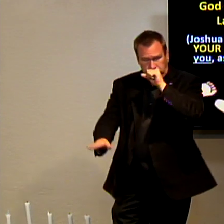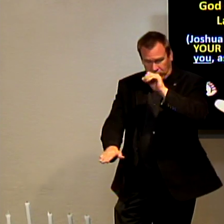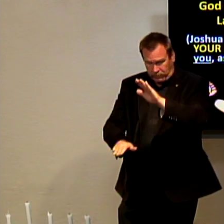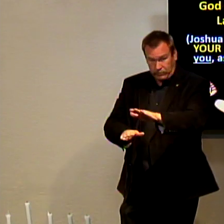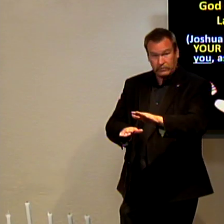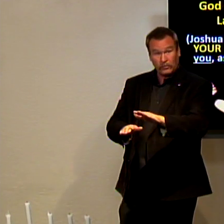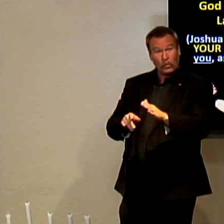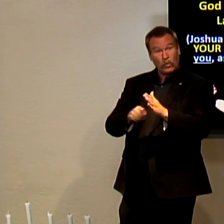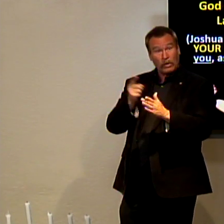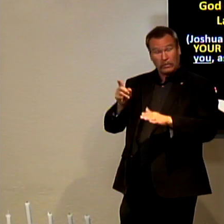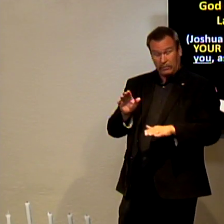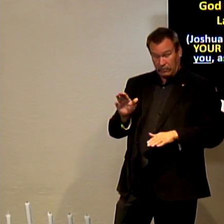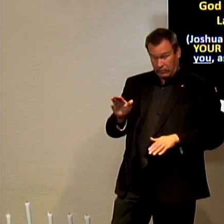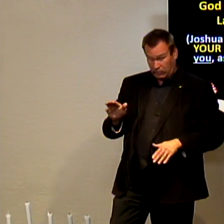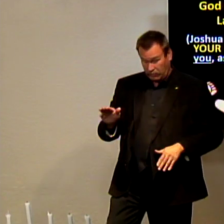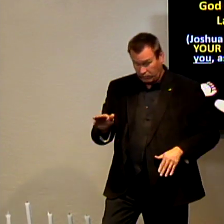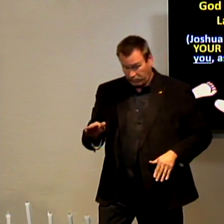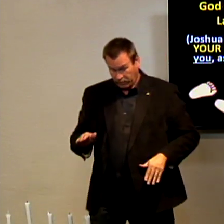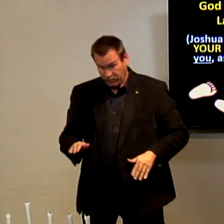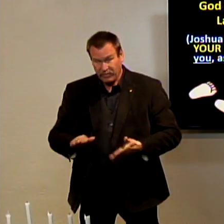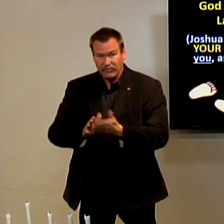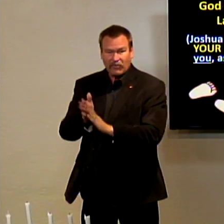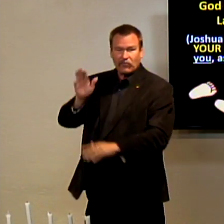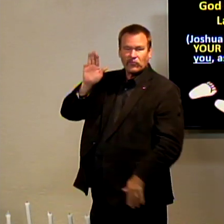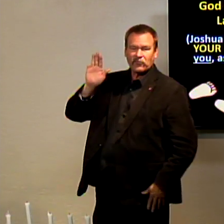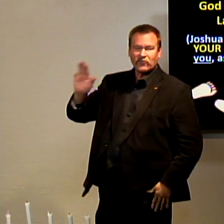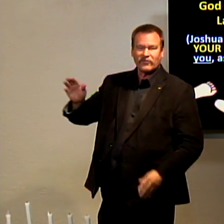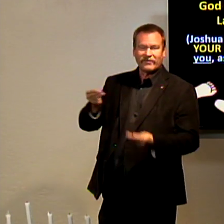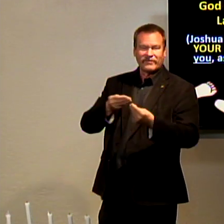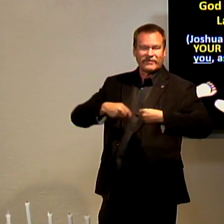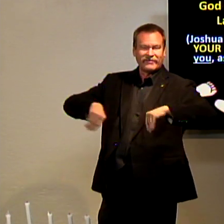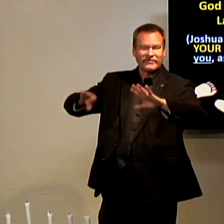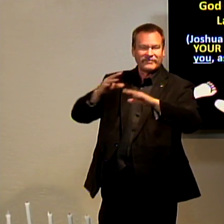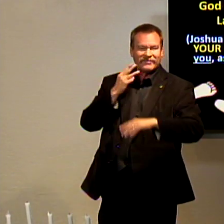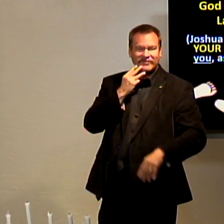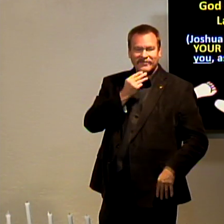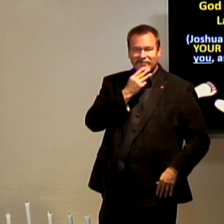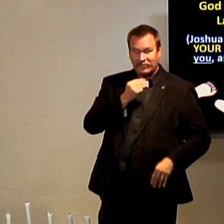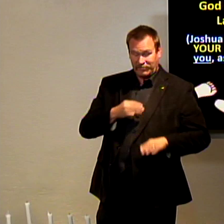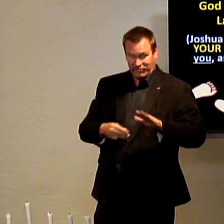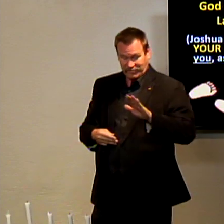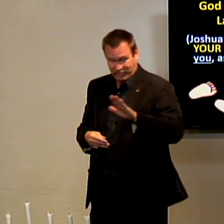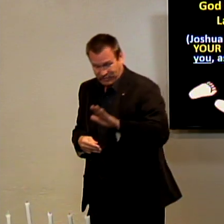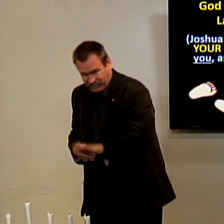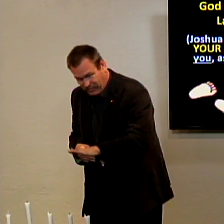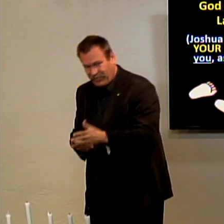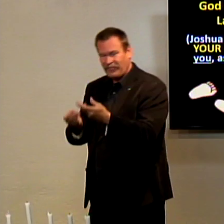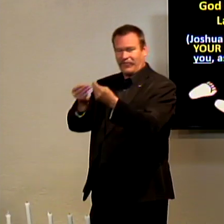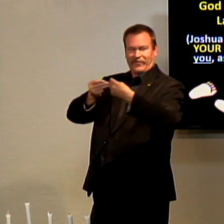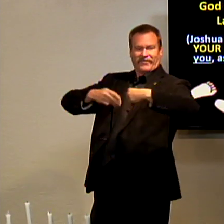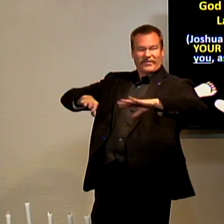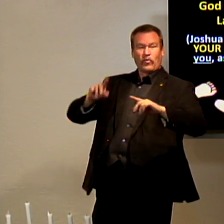upon, every place that the sole of your foot will tread upon, all of this land is